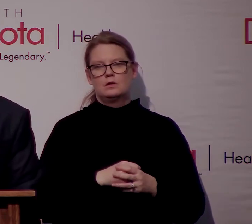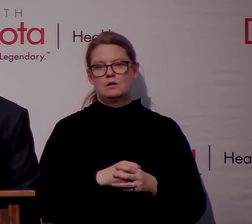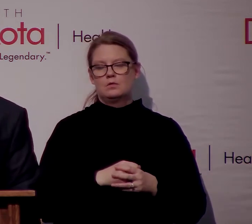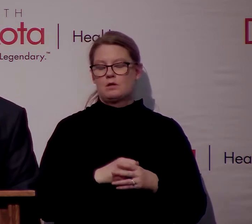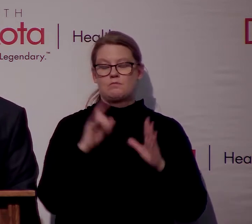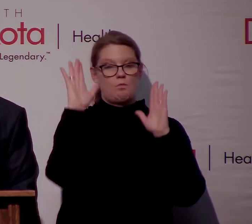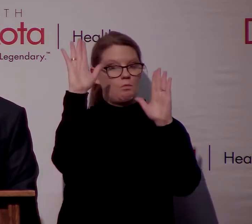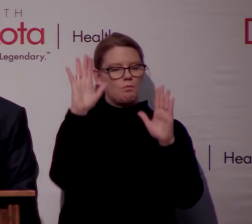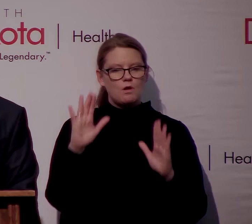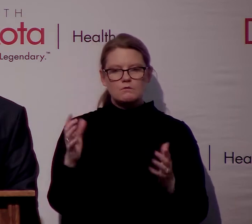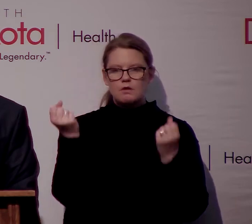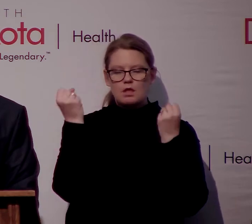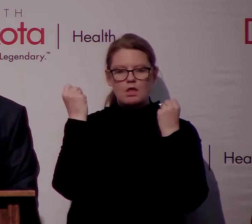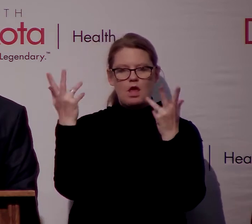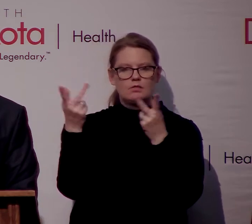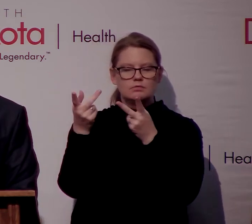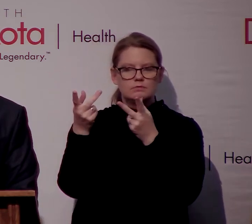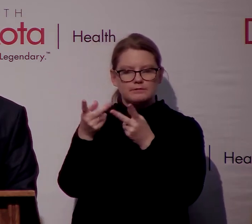health institutions in our state.